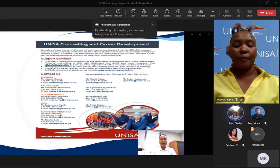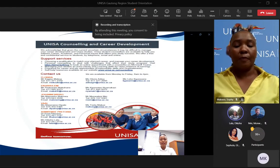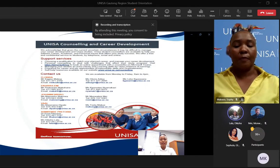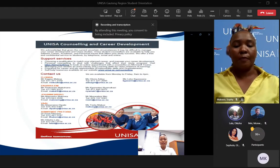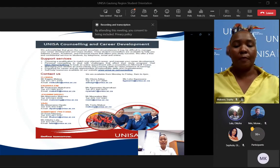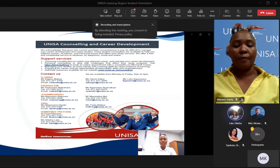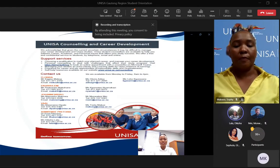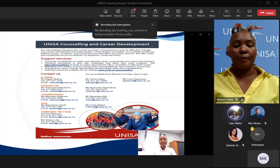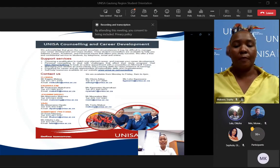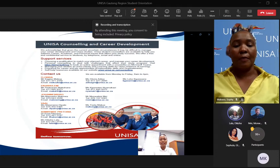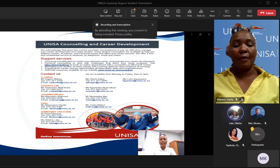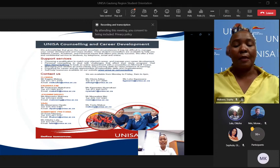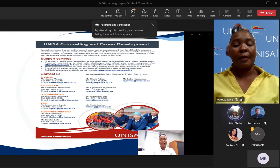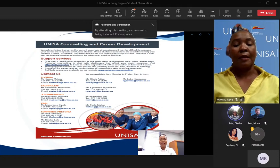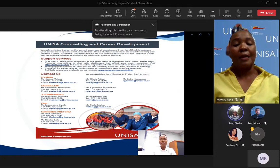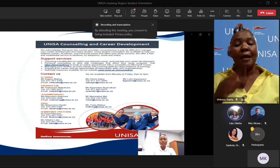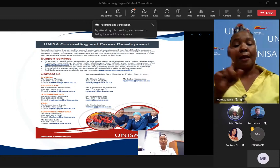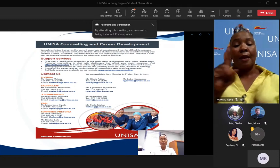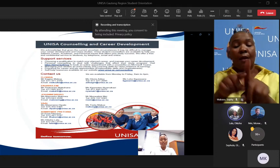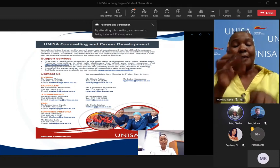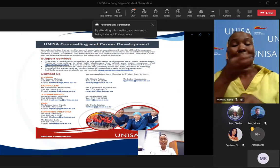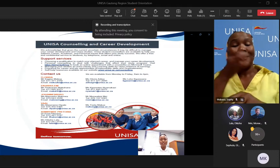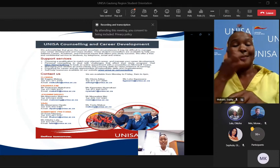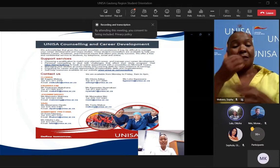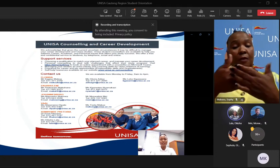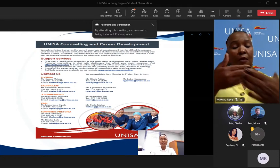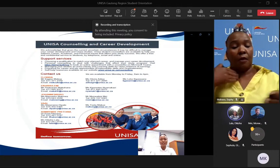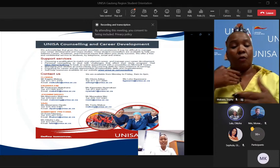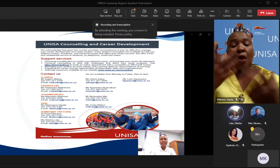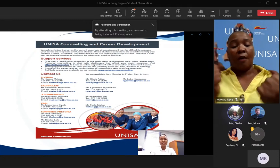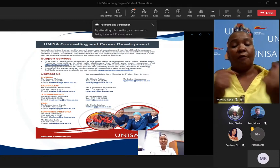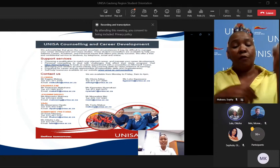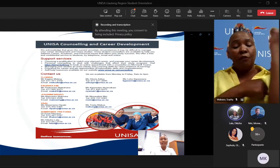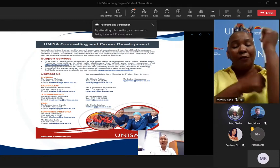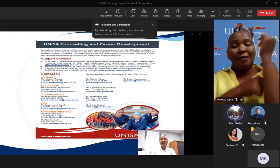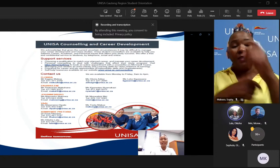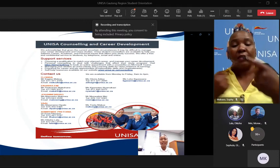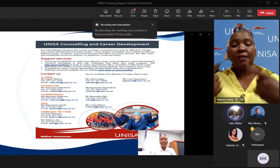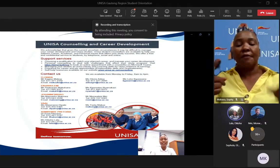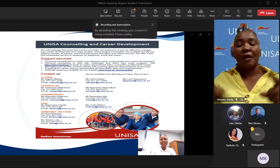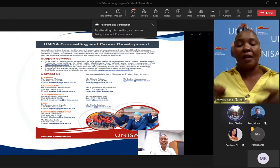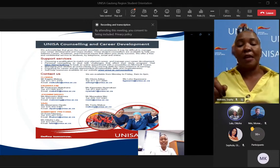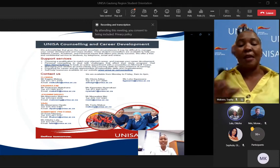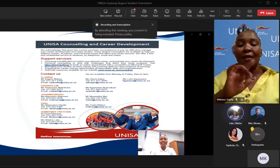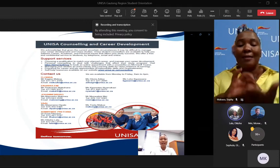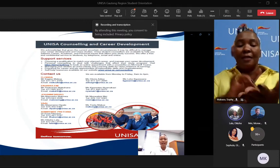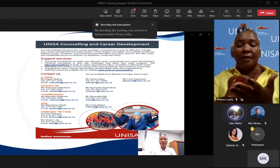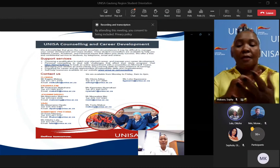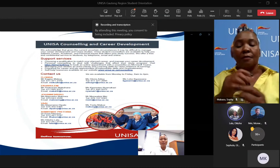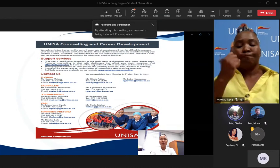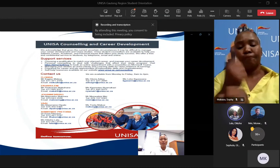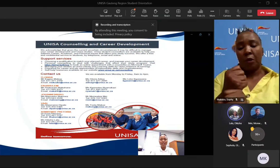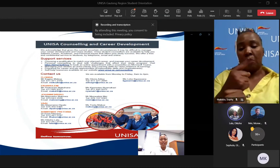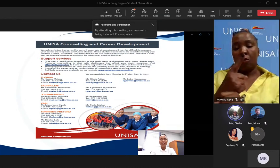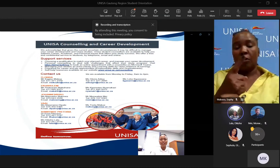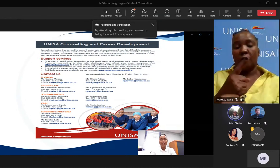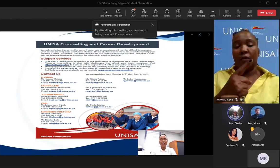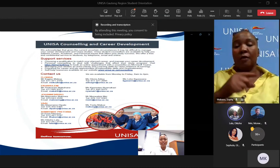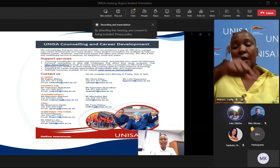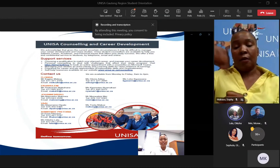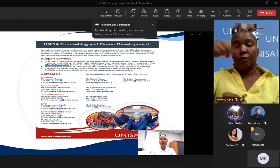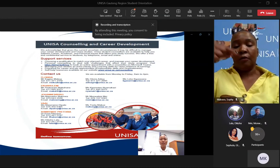as I have made familiar that we have offices in different centers around Houston these are our contact